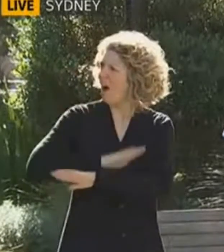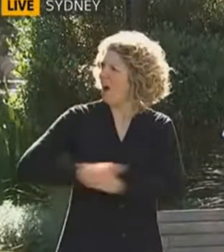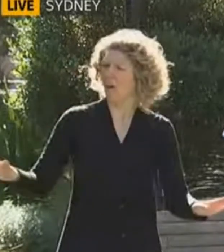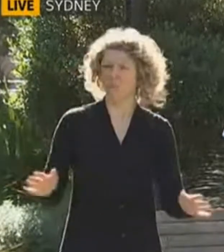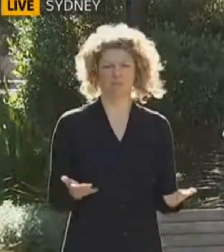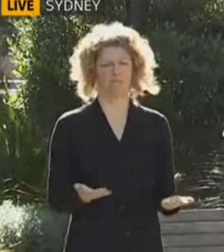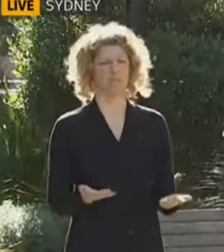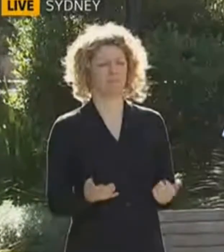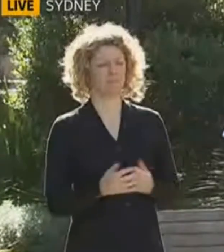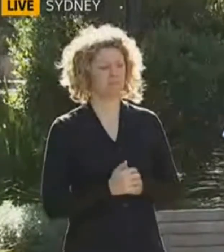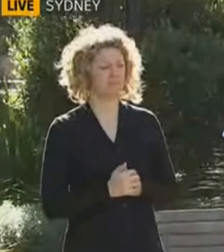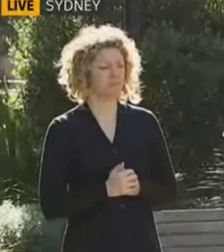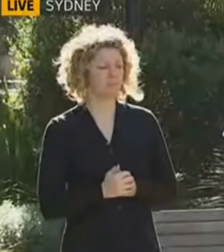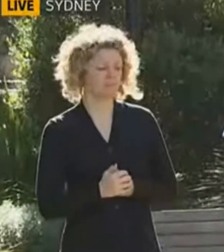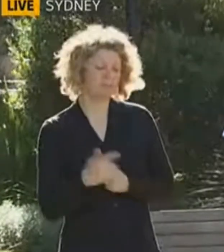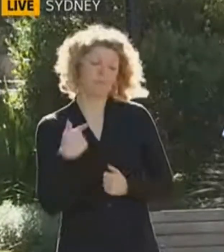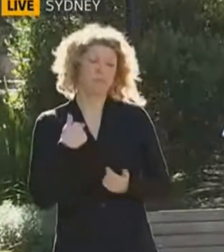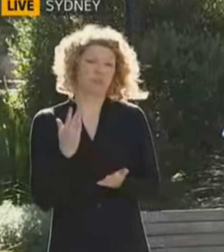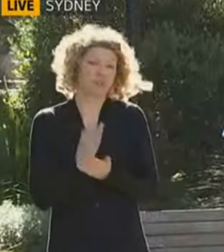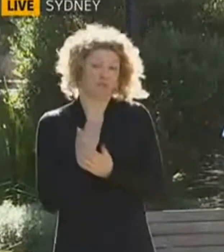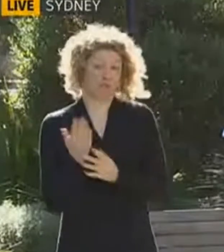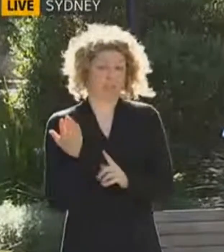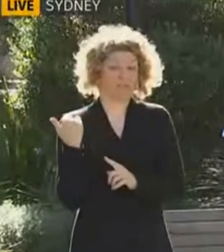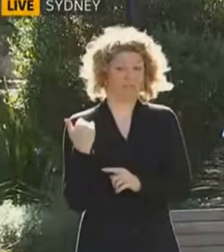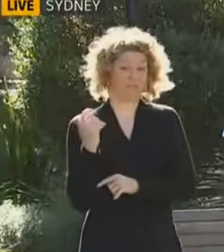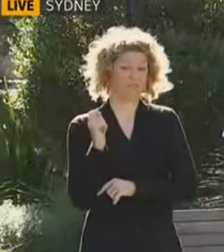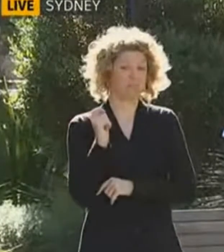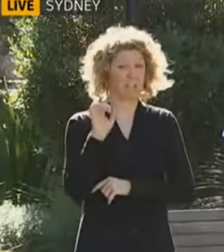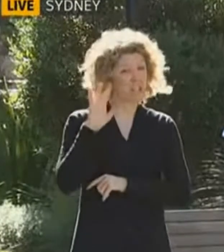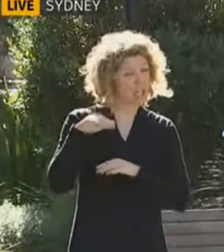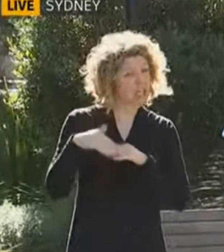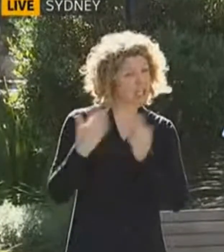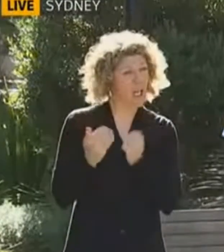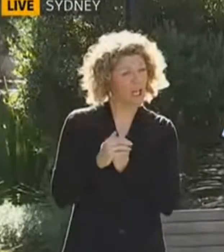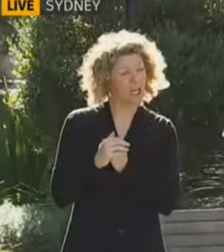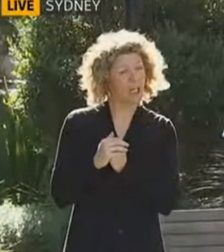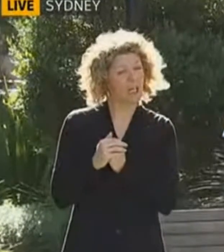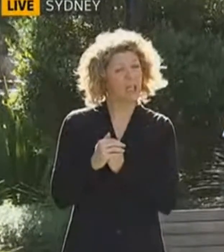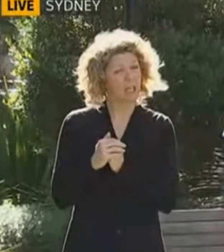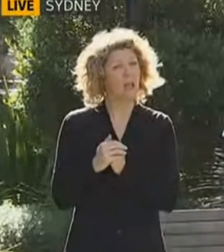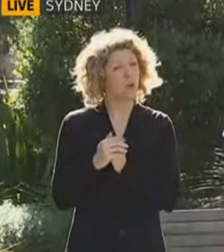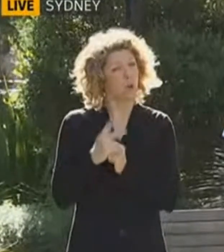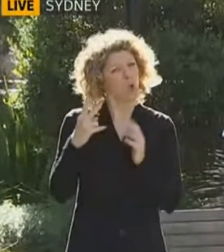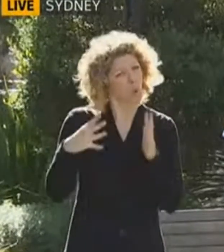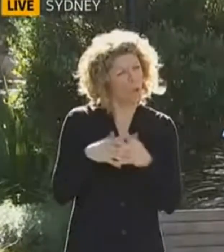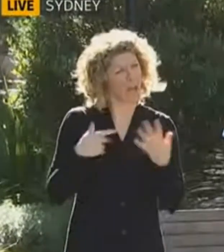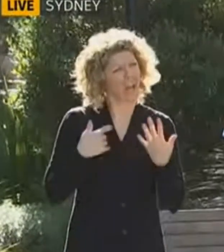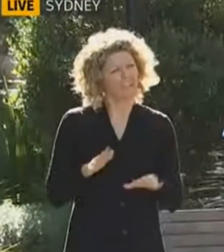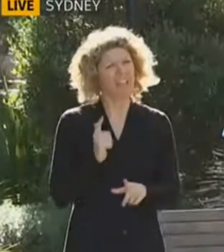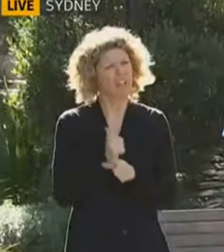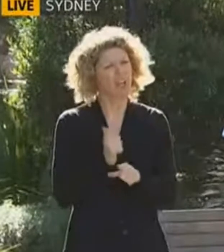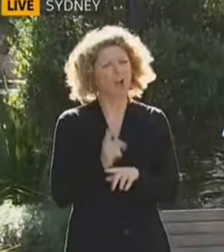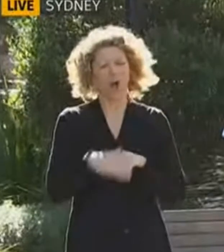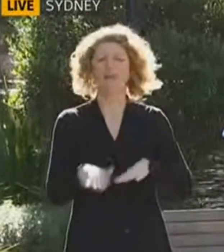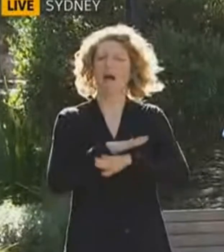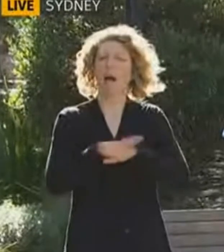Well, no, we've been very upfront. I think for the last 10 days or even longer, the Health Minister, myself and Dr Chant have advised against